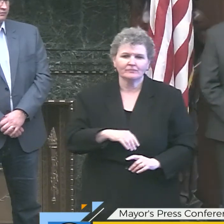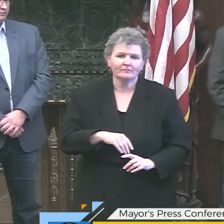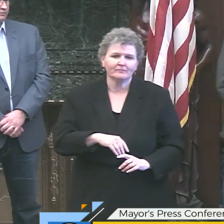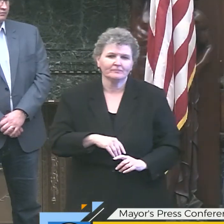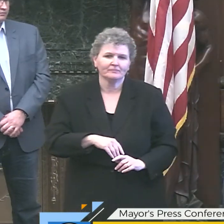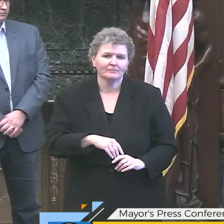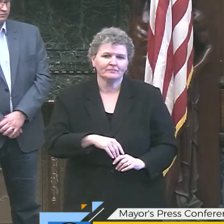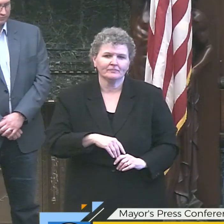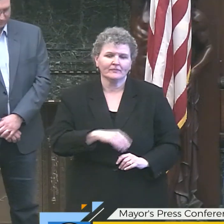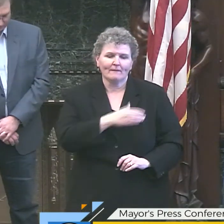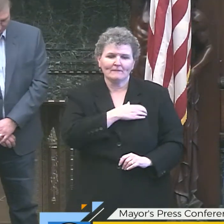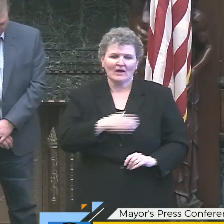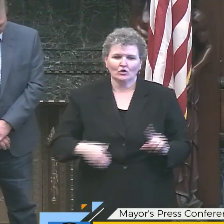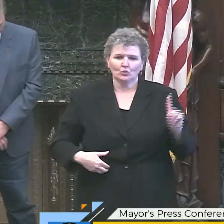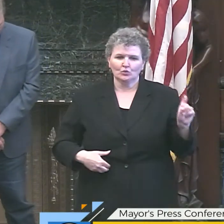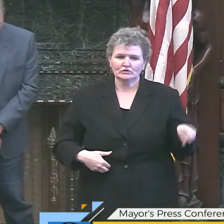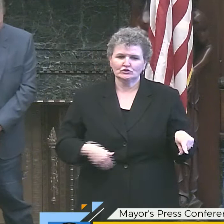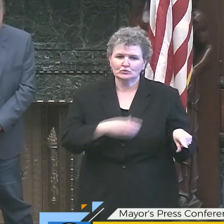Kenney. Mayor,